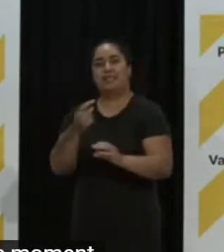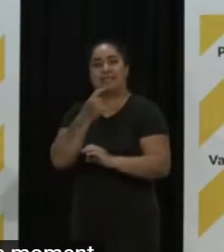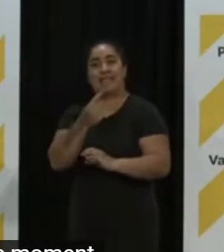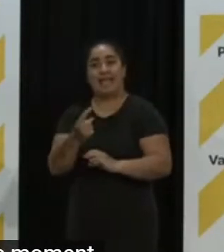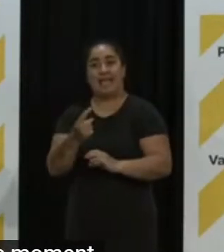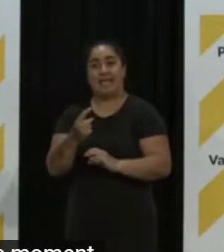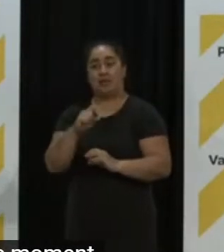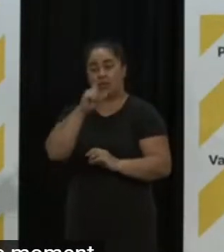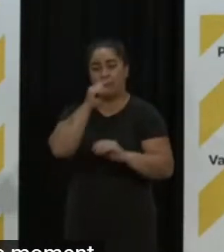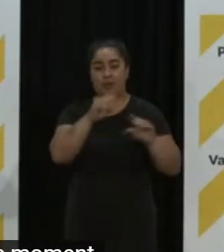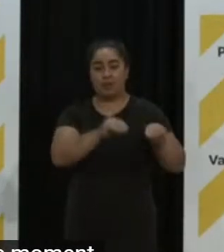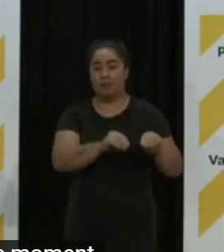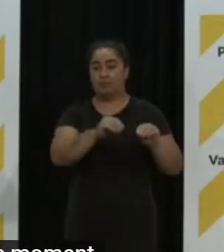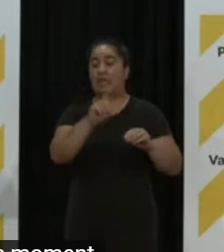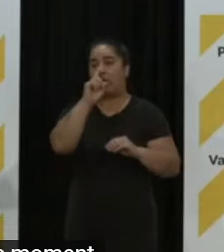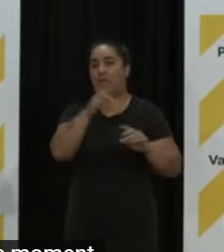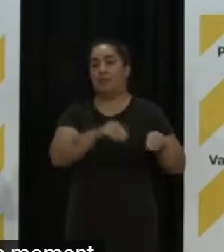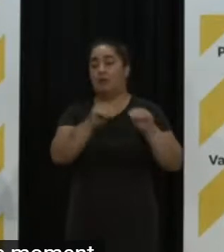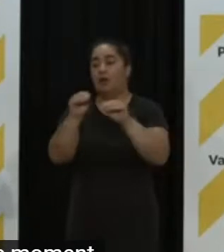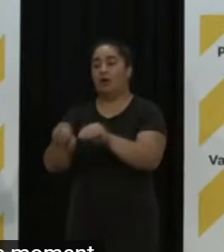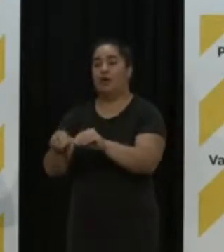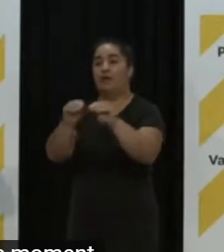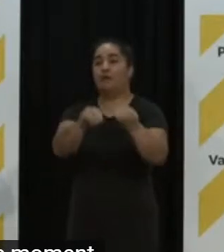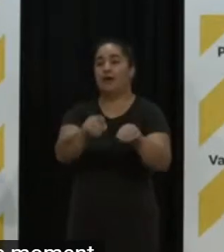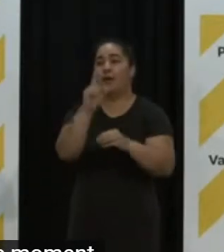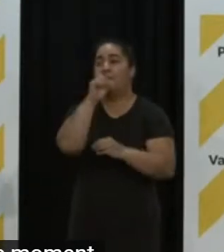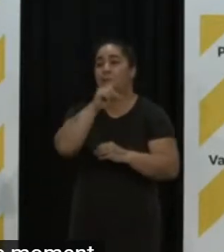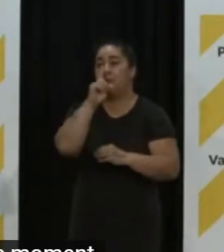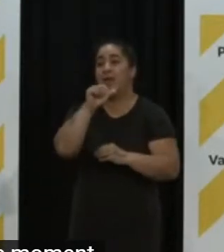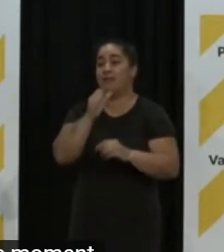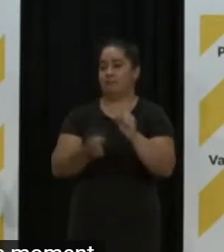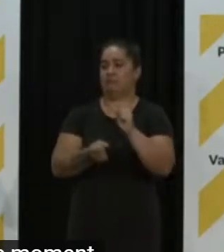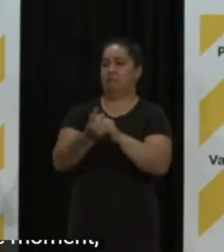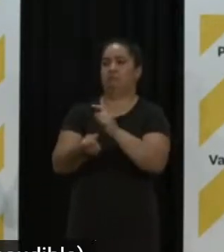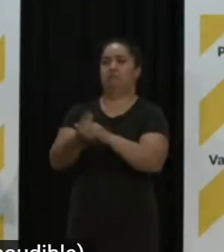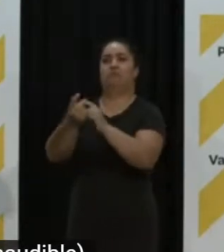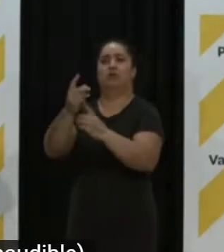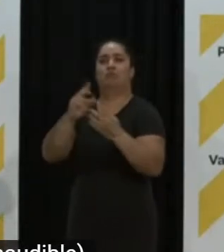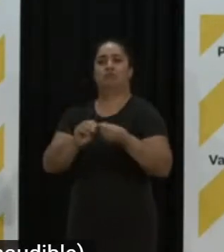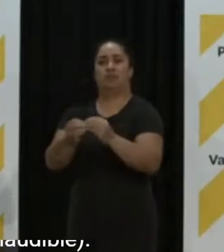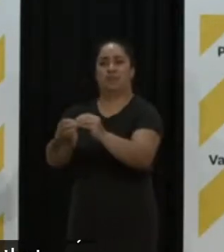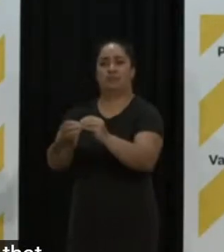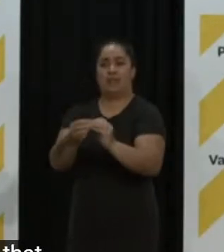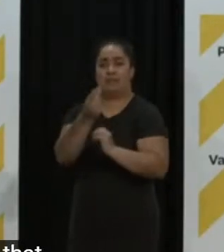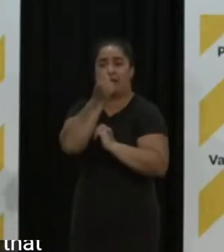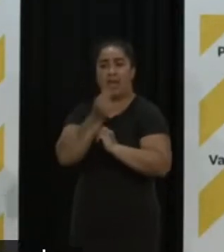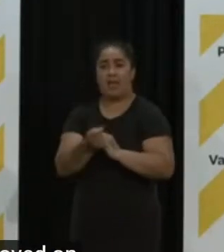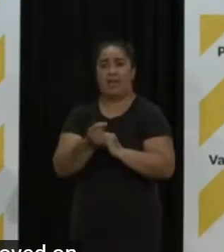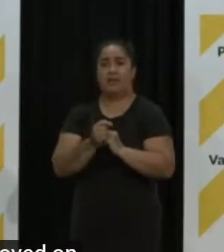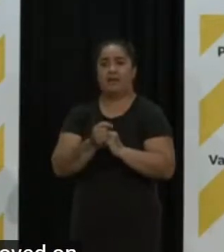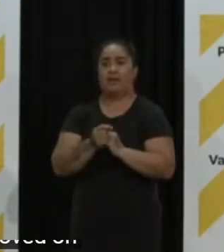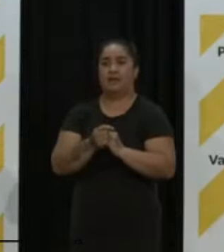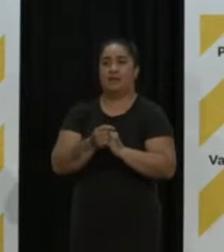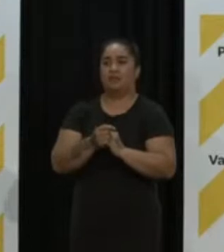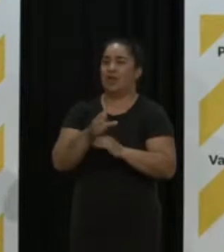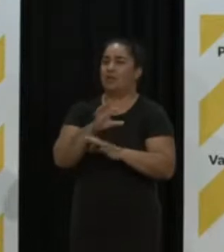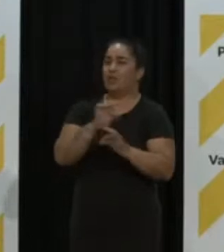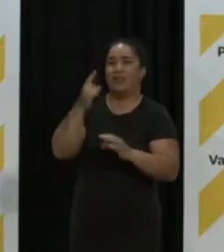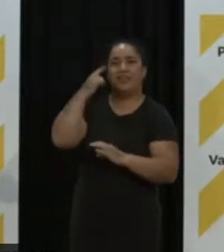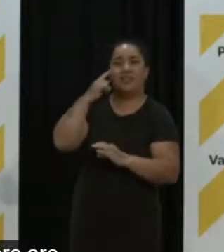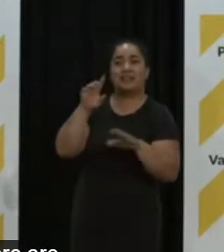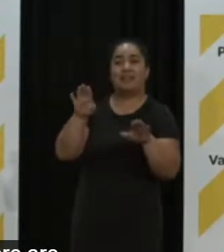more suitable circumstances if there are issues that they identify. So I don't think it's fair to say that there are